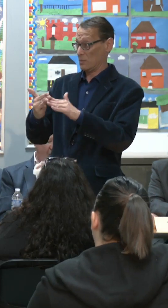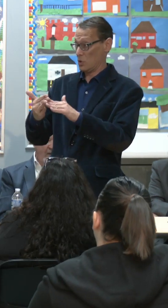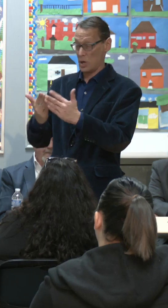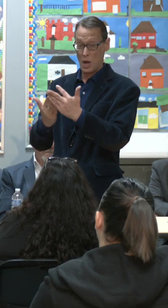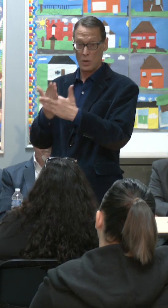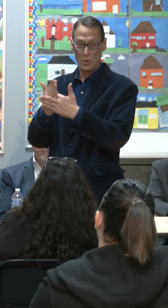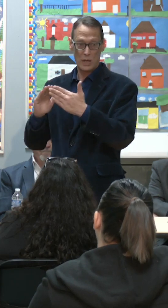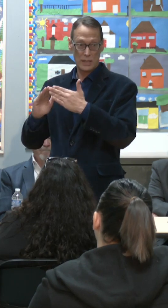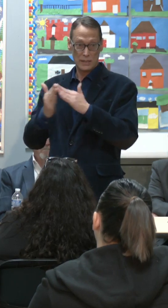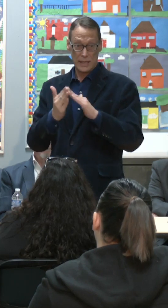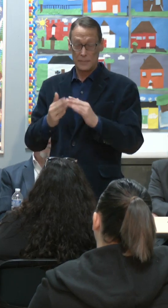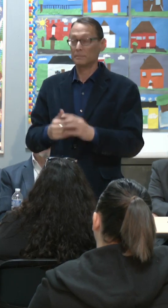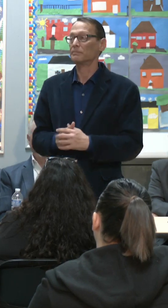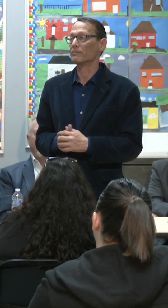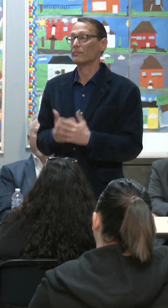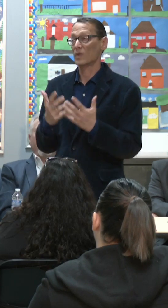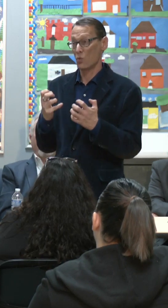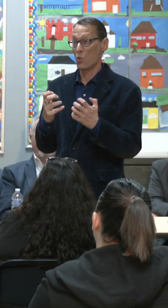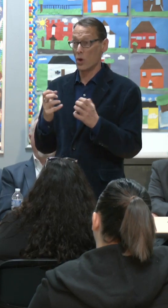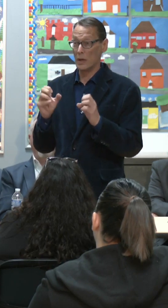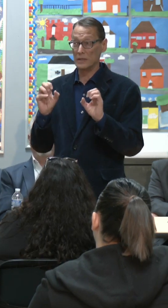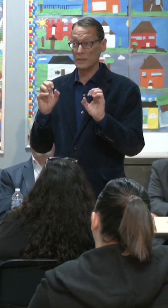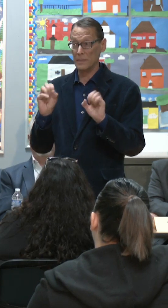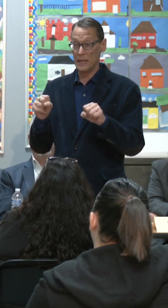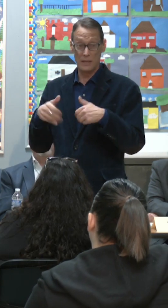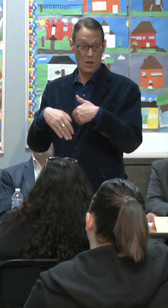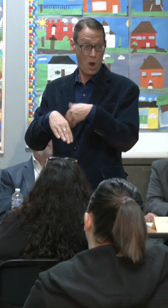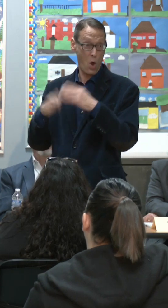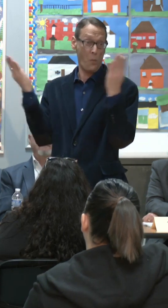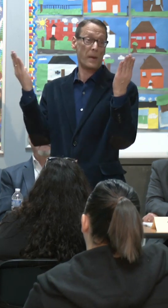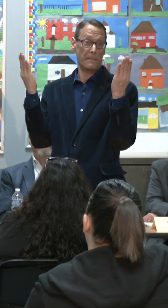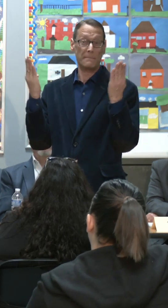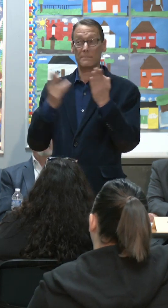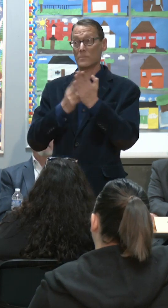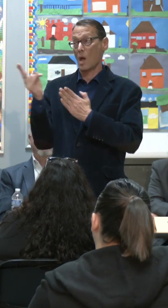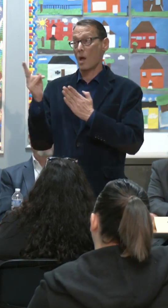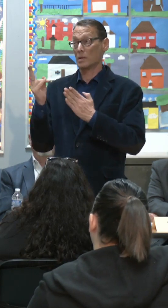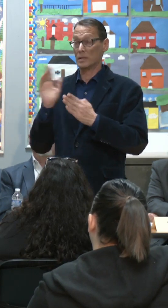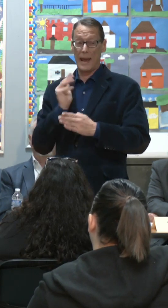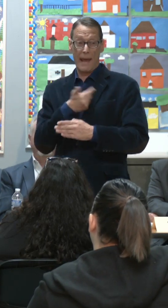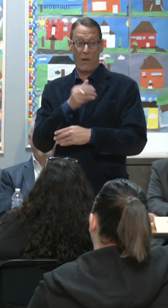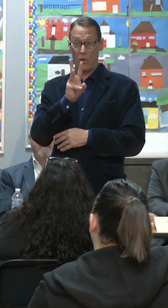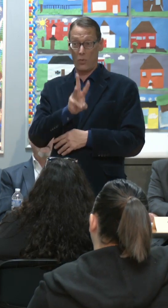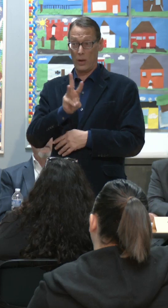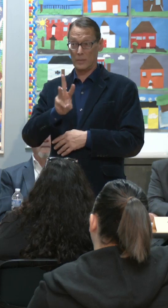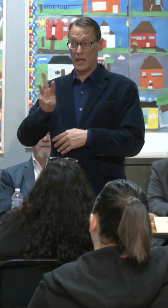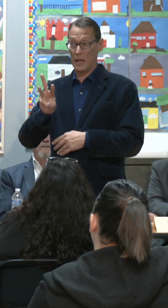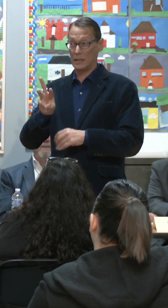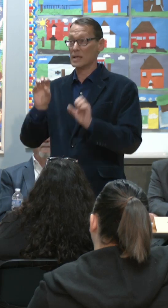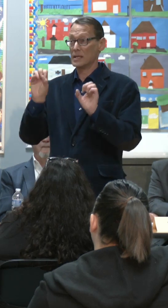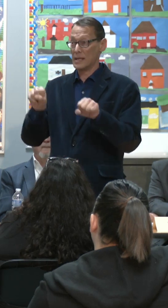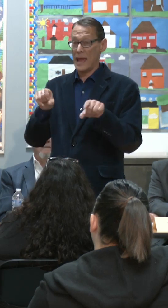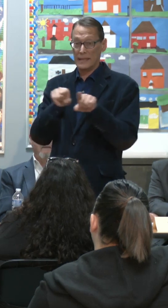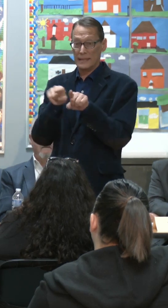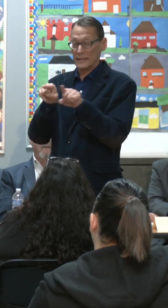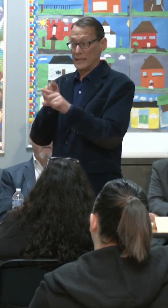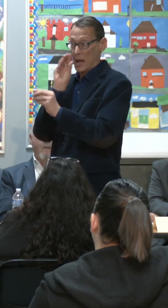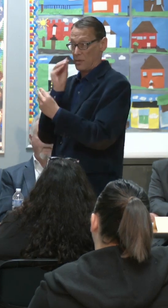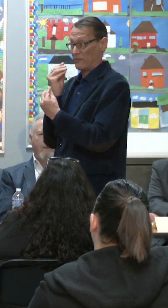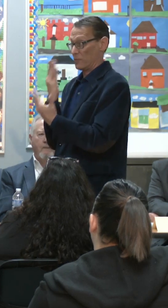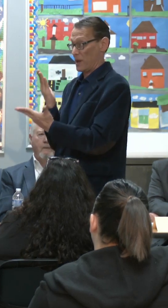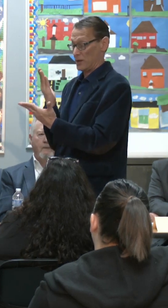talk about don't happen without an overall comprehensive plan. We in policing can't do this alone. We have to do it with a plan,